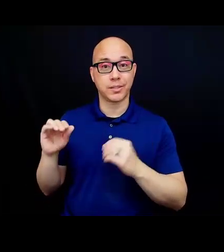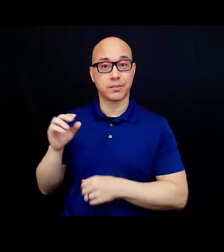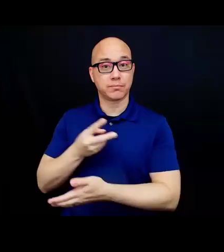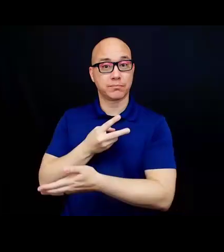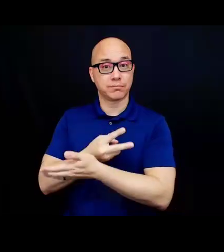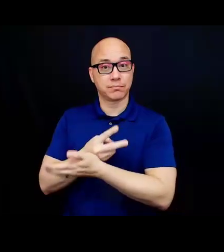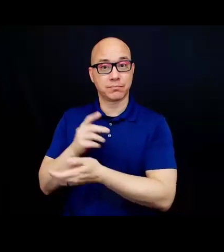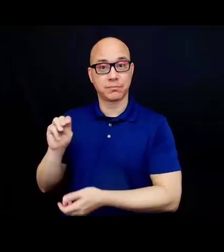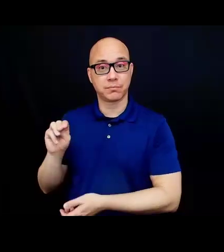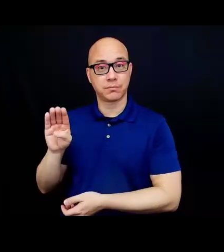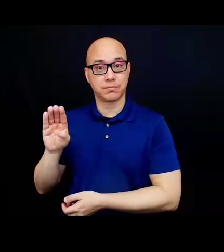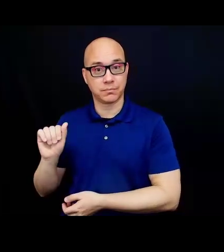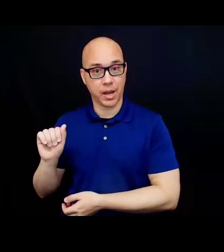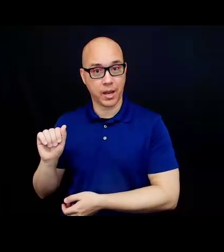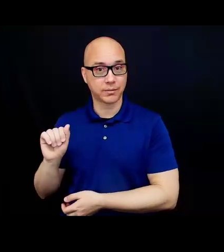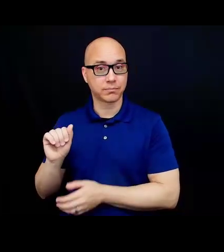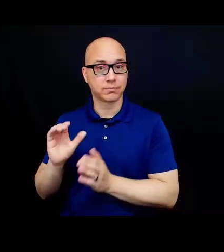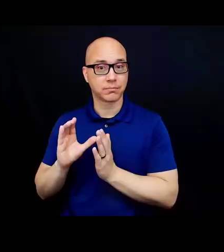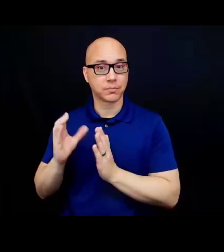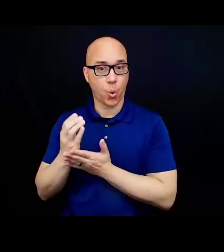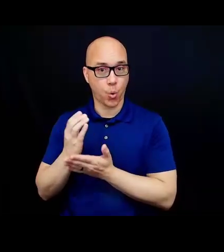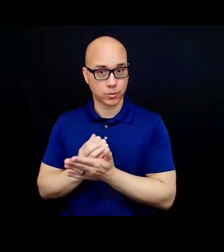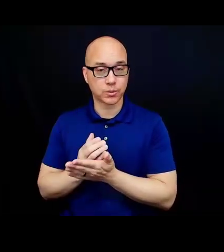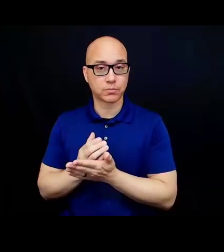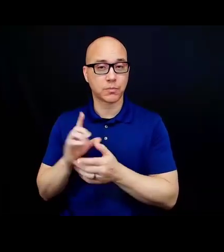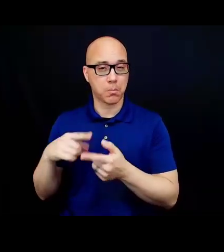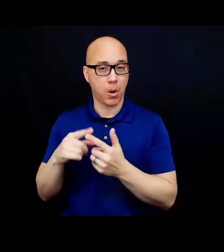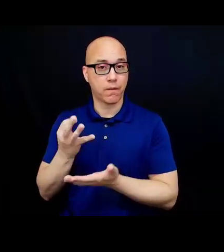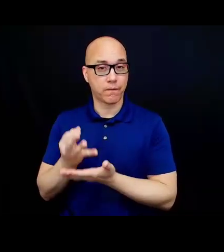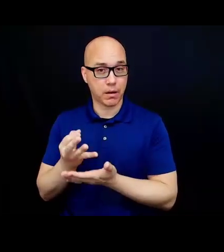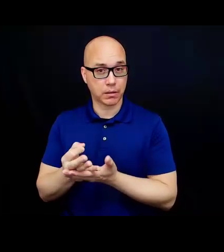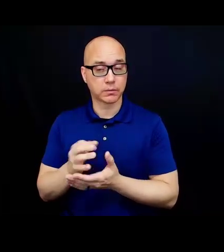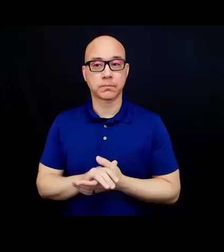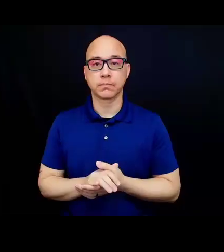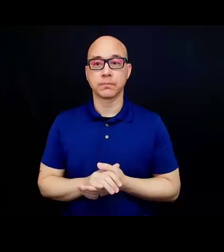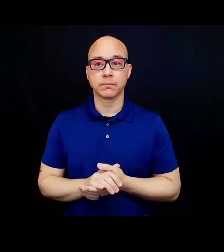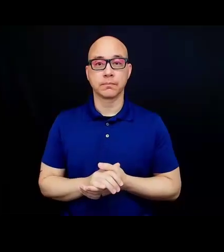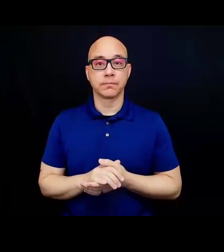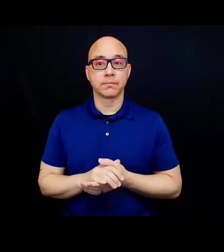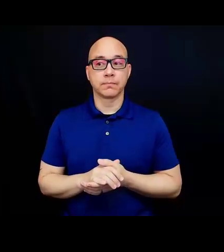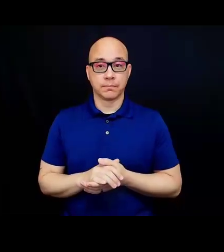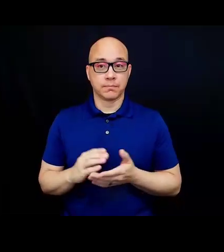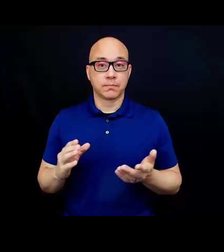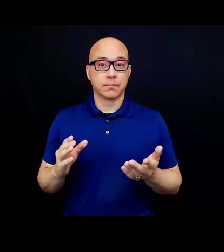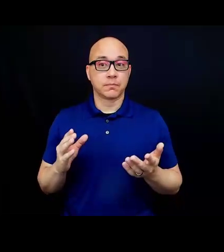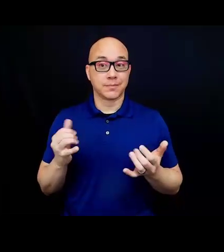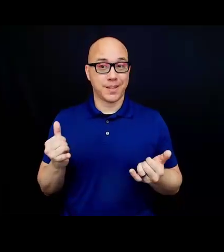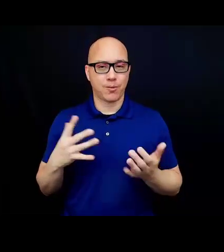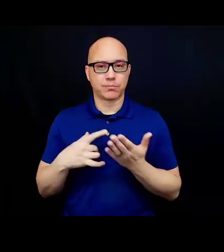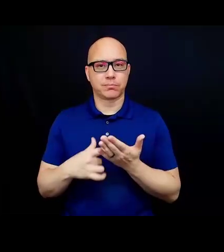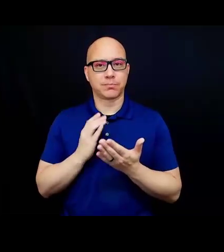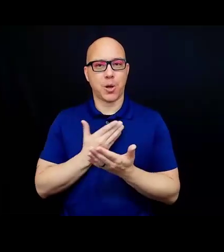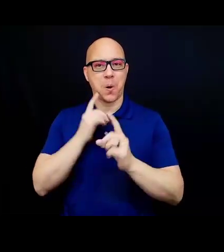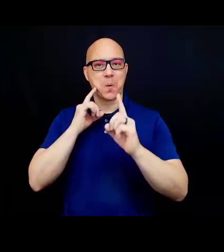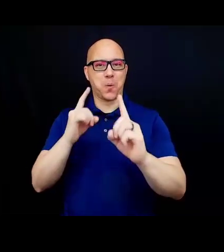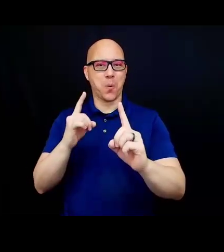business development and finance. And I want to discuss our learning objectives. I wanted